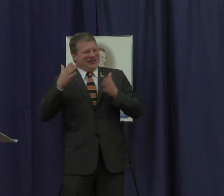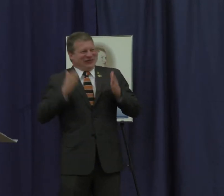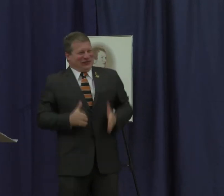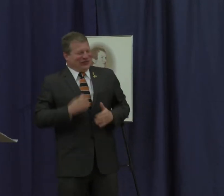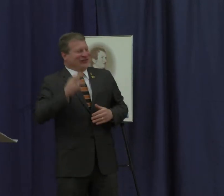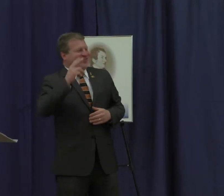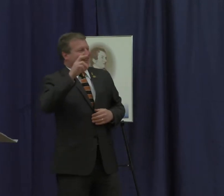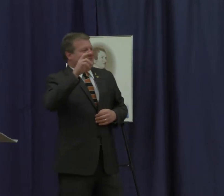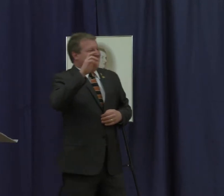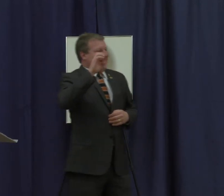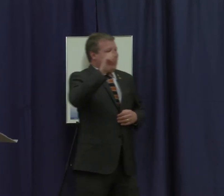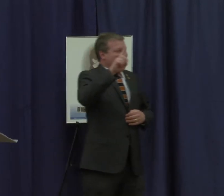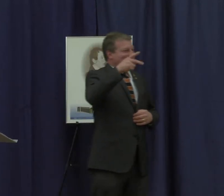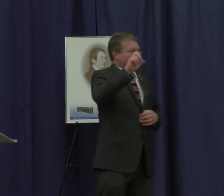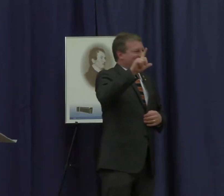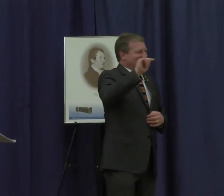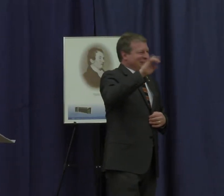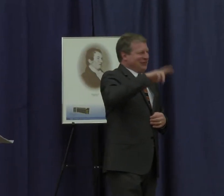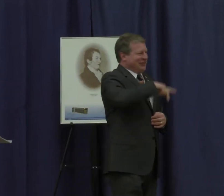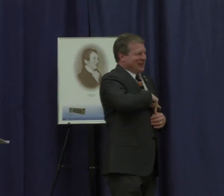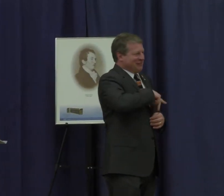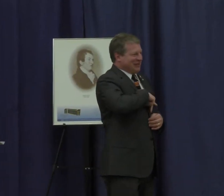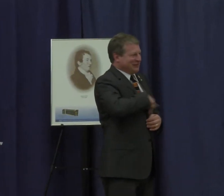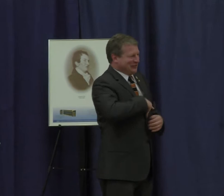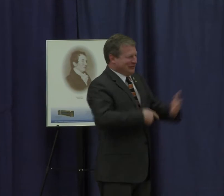And my predecessor, Ed Pelletier.